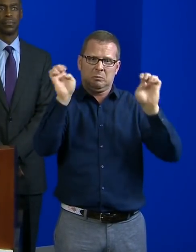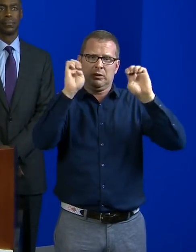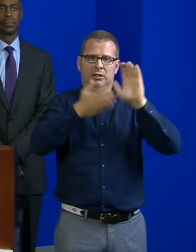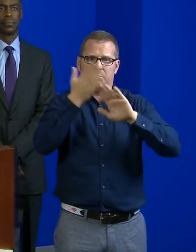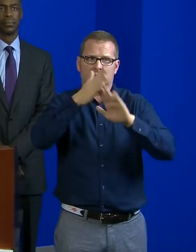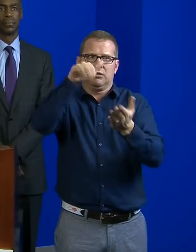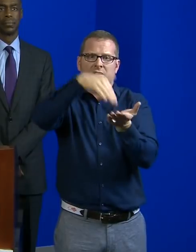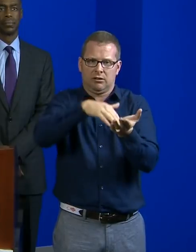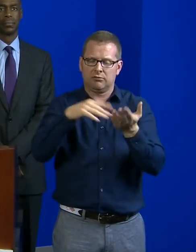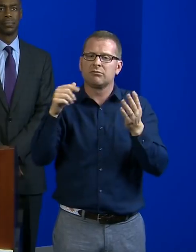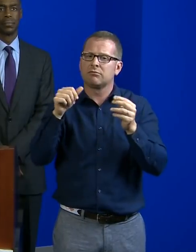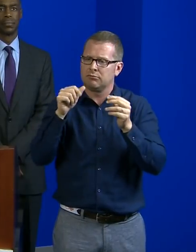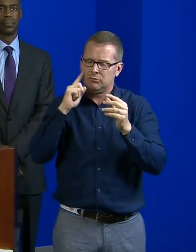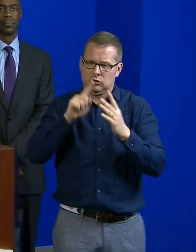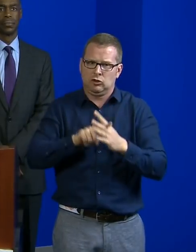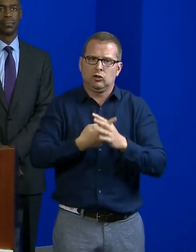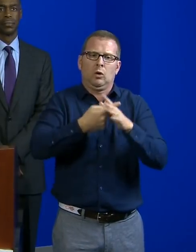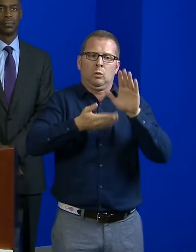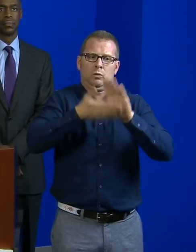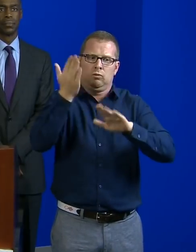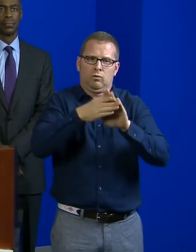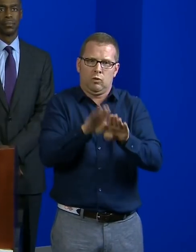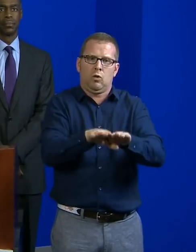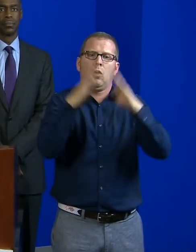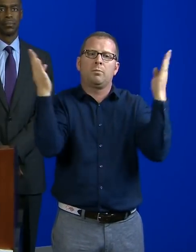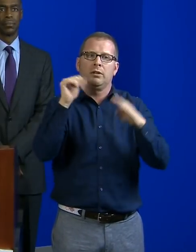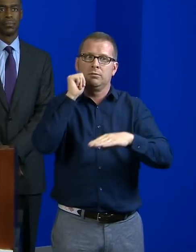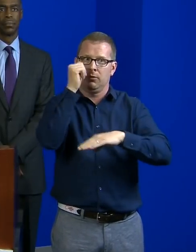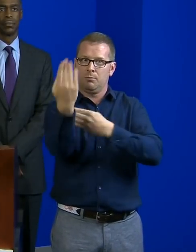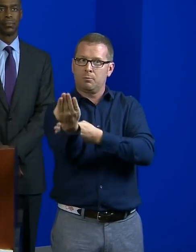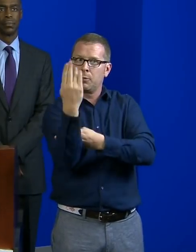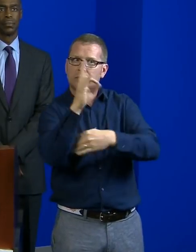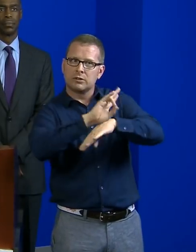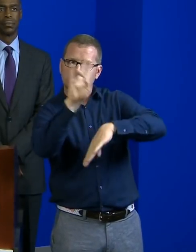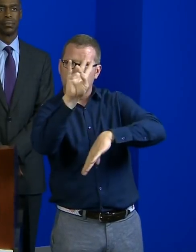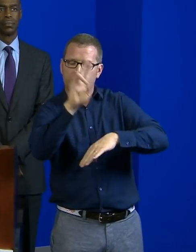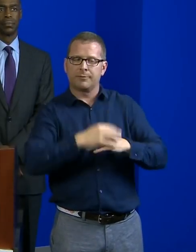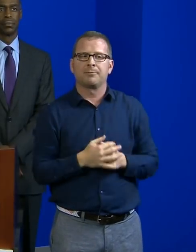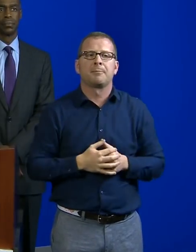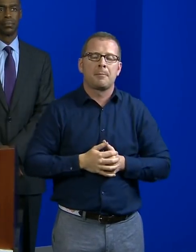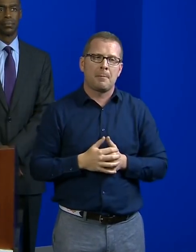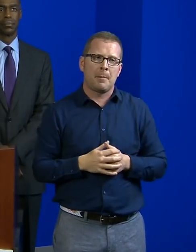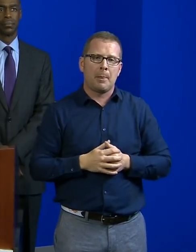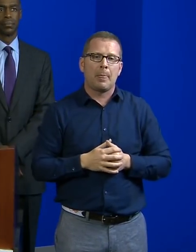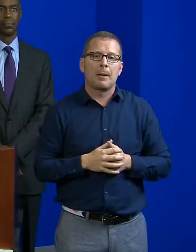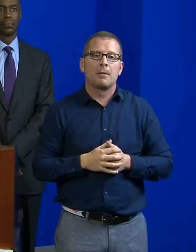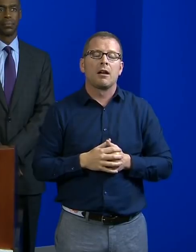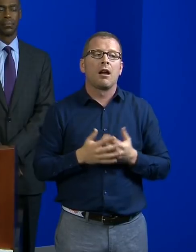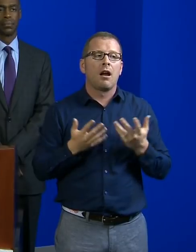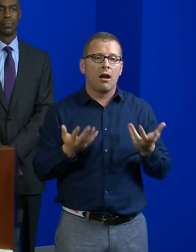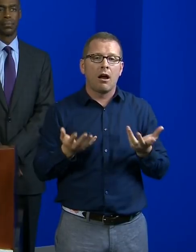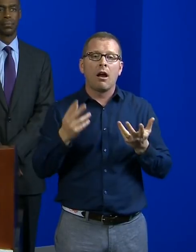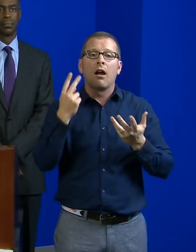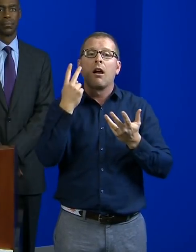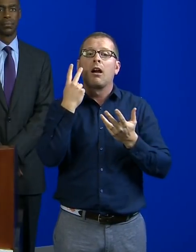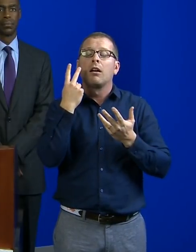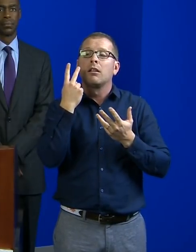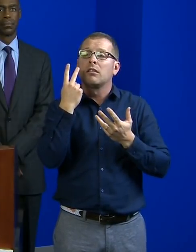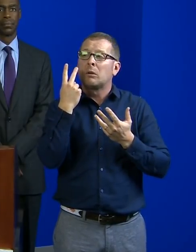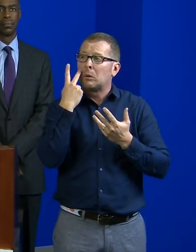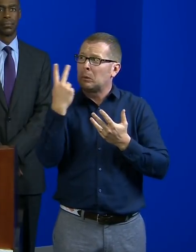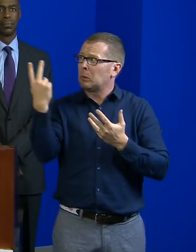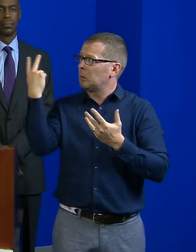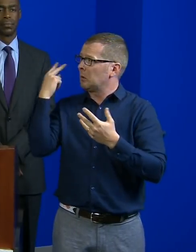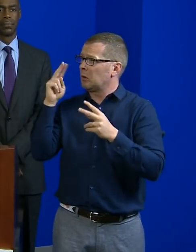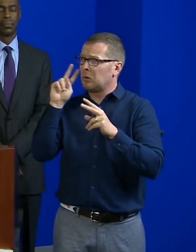of Houston, the fourth largest city in our nation, in our hearts and on our minds, the South Florida Water Management District has assured